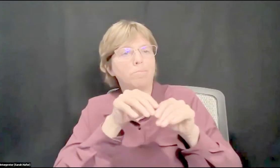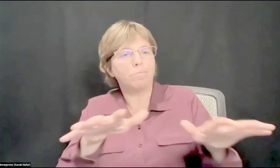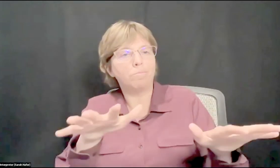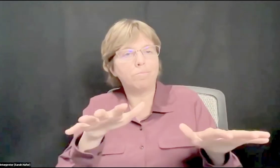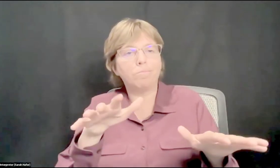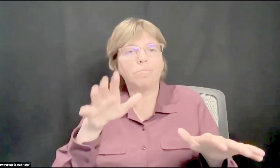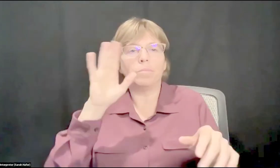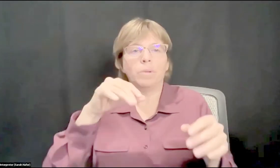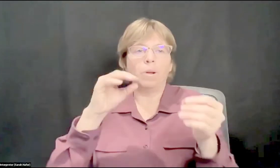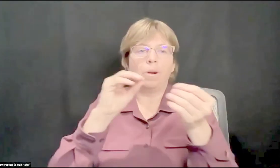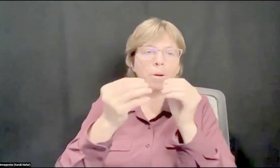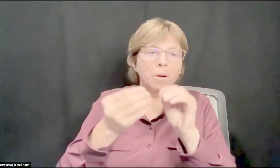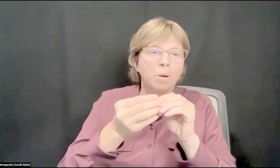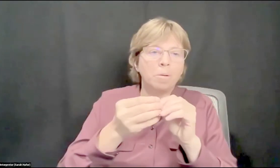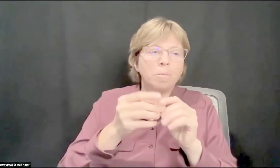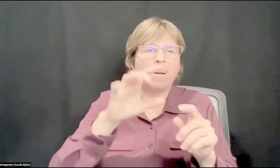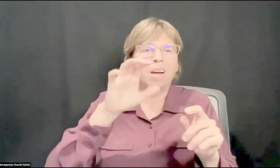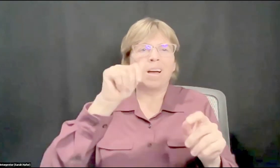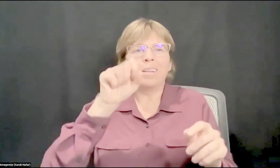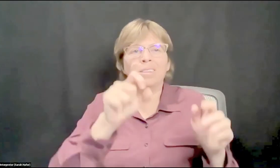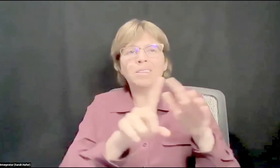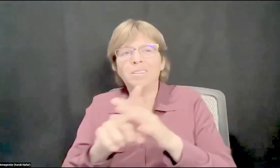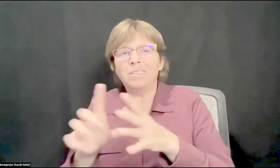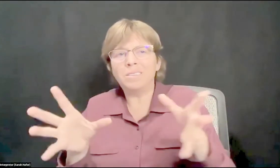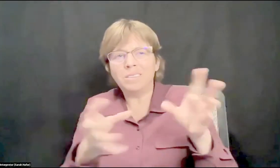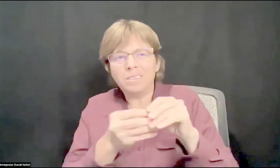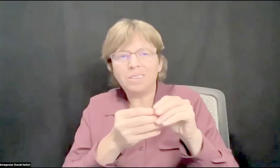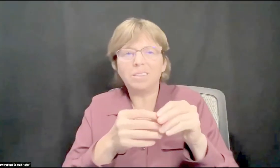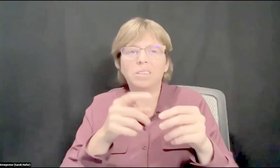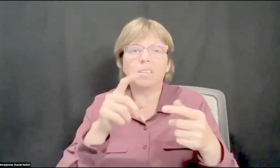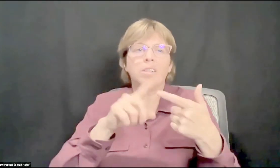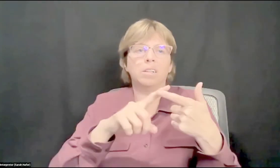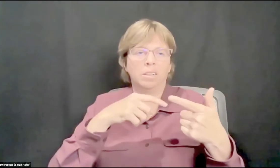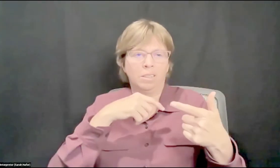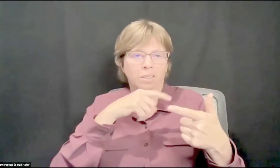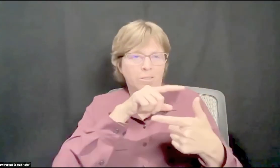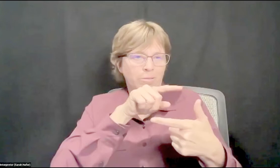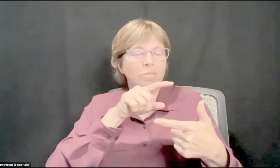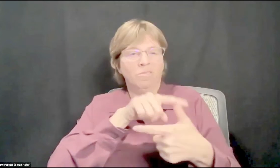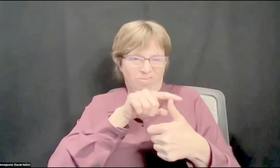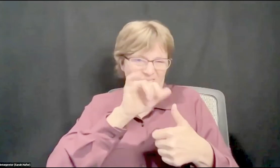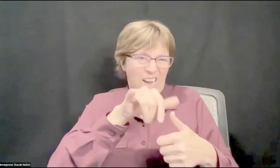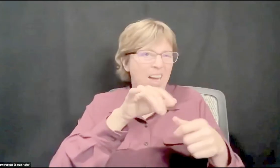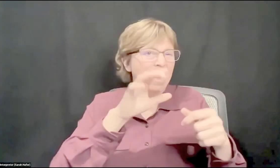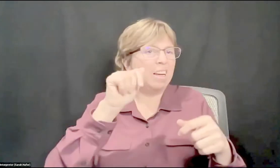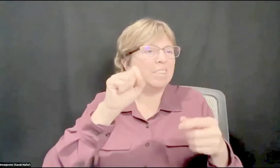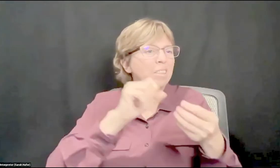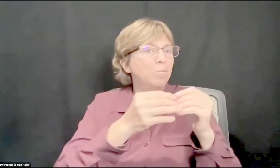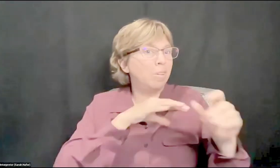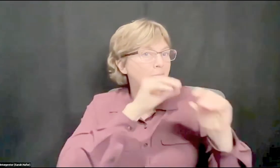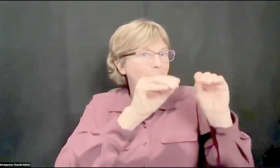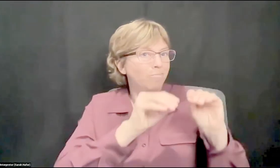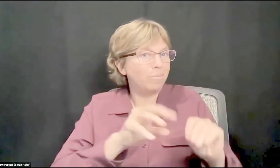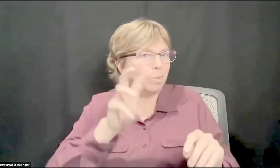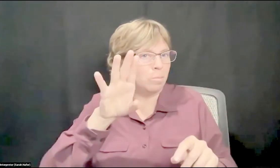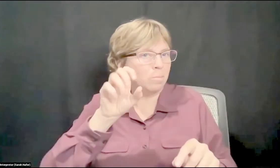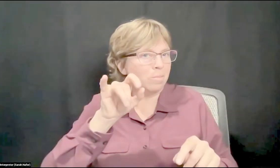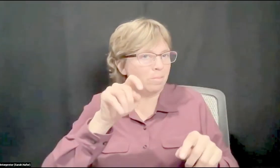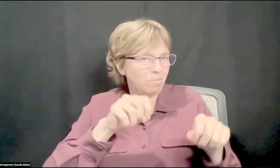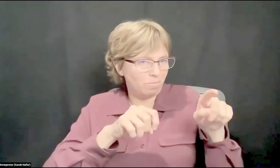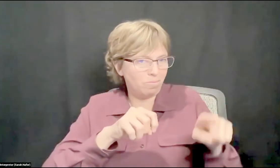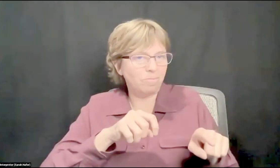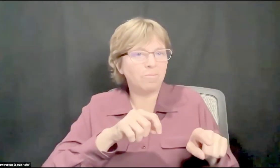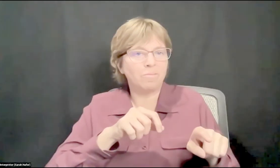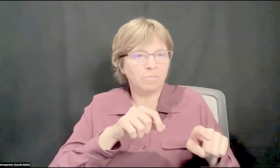are all maintained and communicated out on our website. And then primarily for the technical information, our